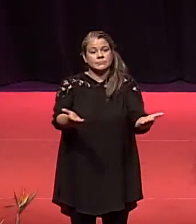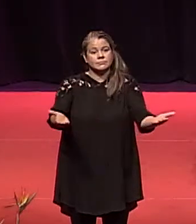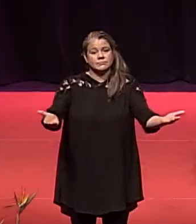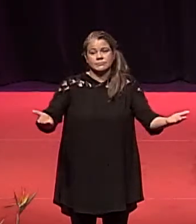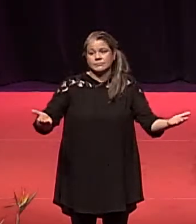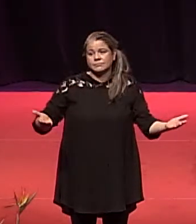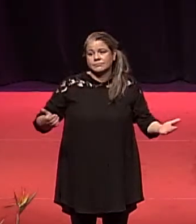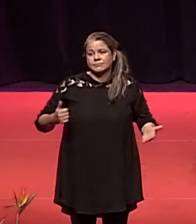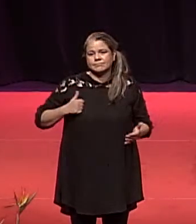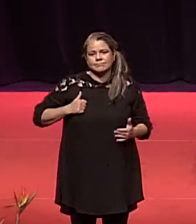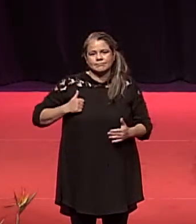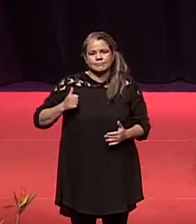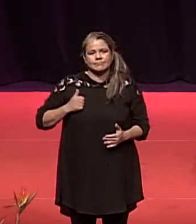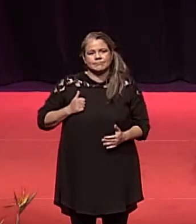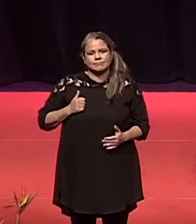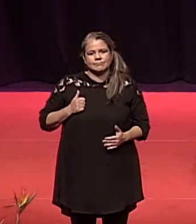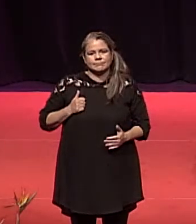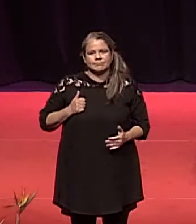O